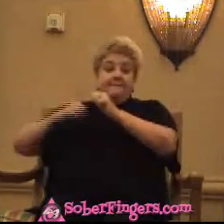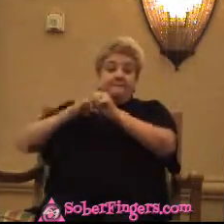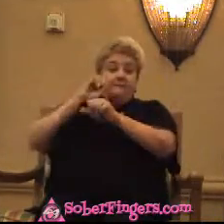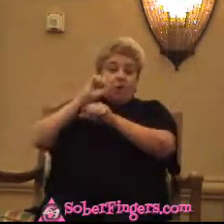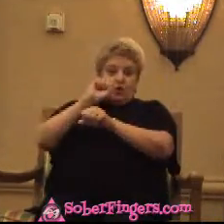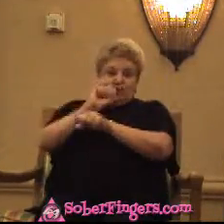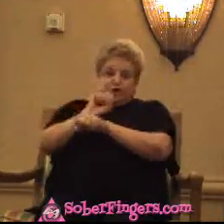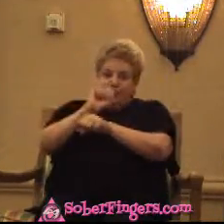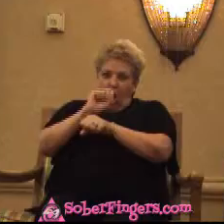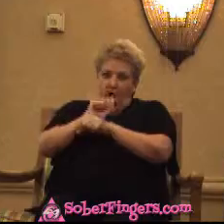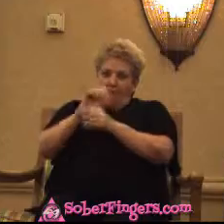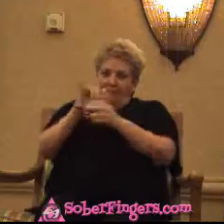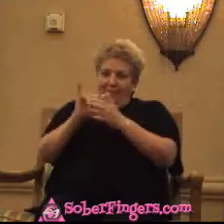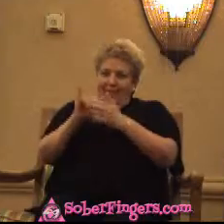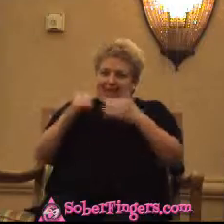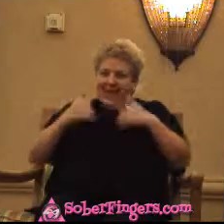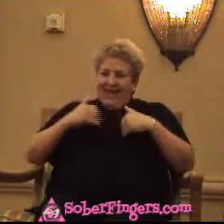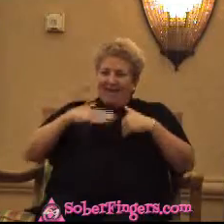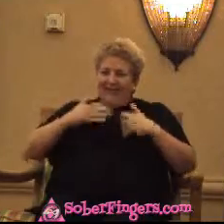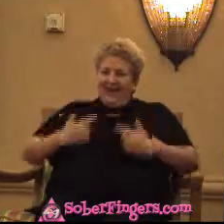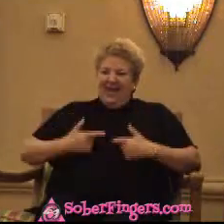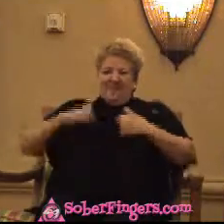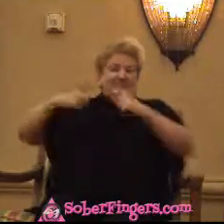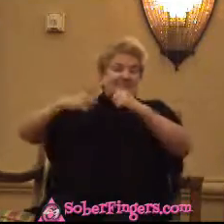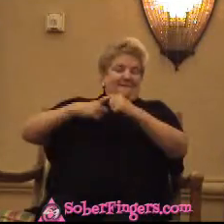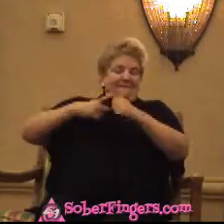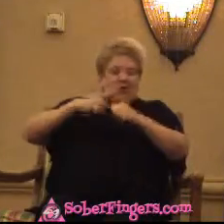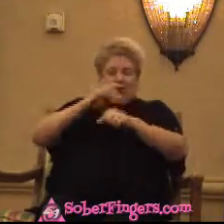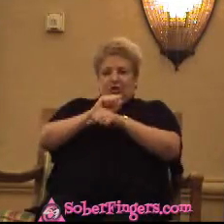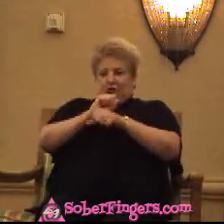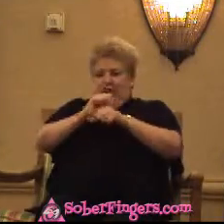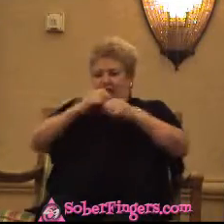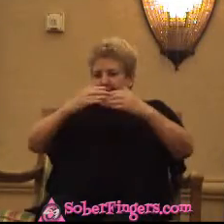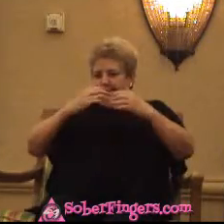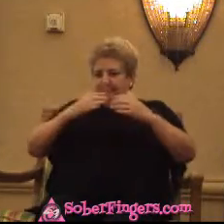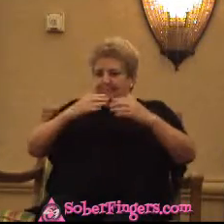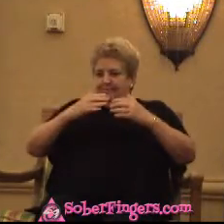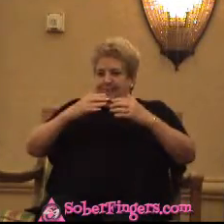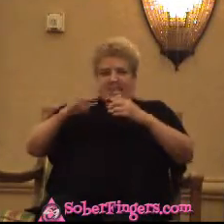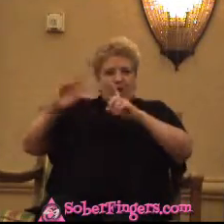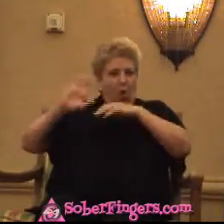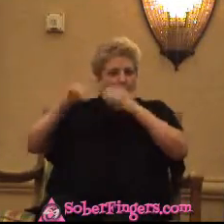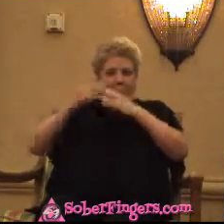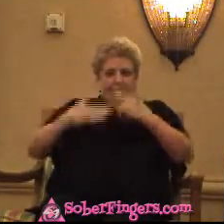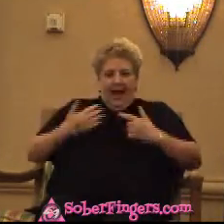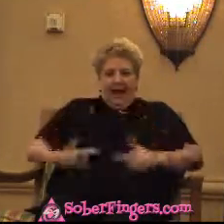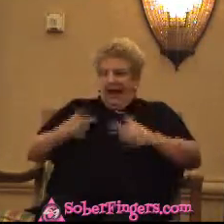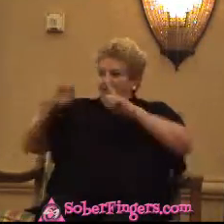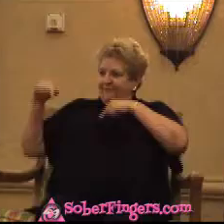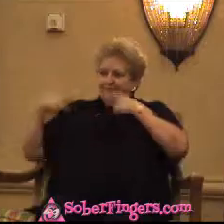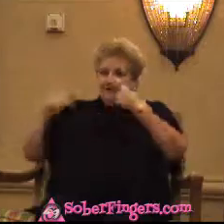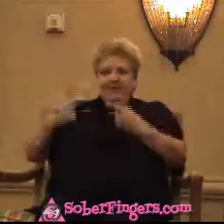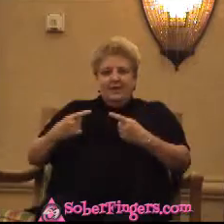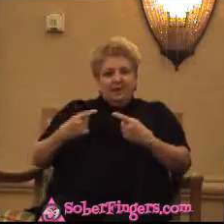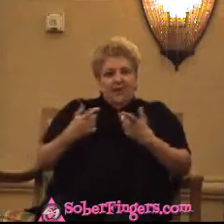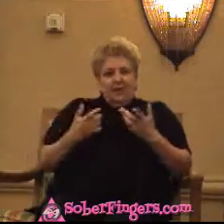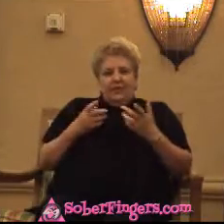life. The first time I ever had a job where you just go get a paycheck, and at the end of the week they hand you a check, and there's no deal involved. There's